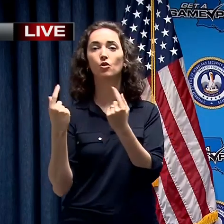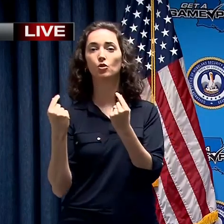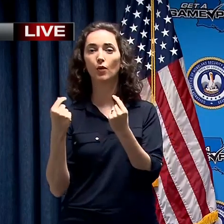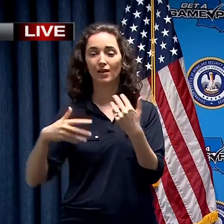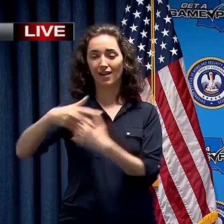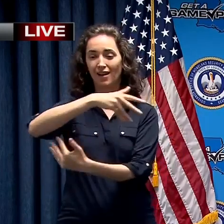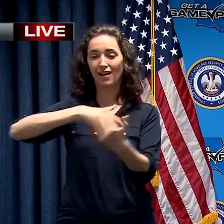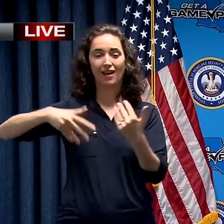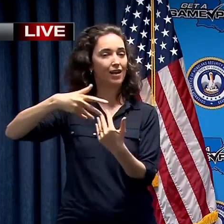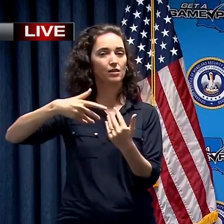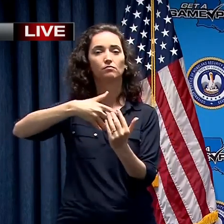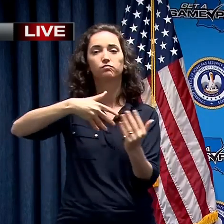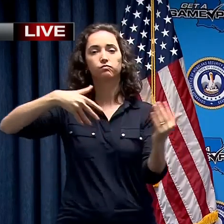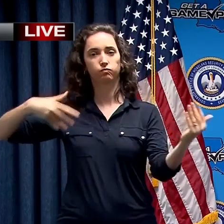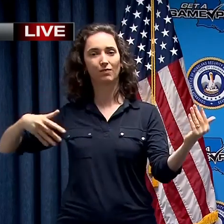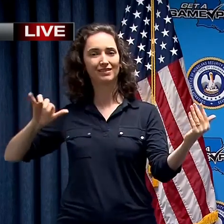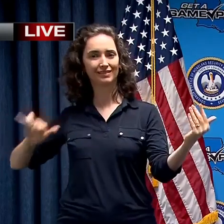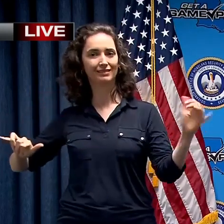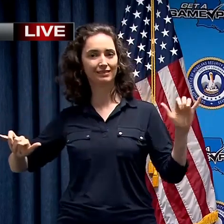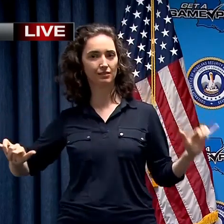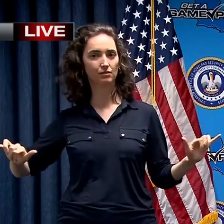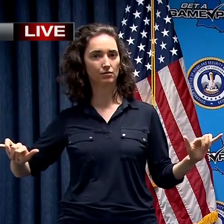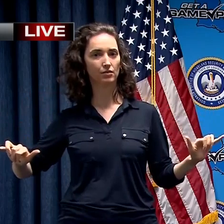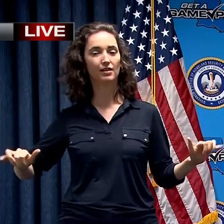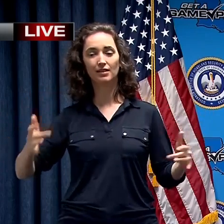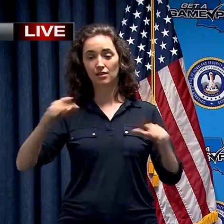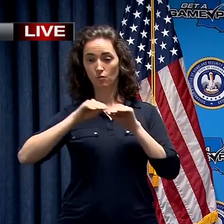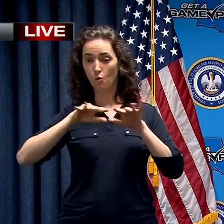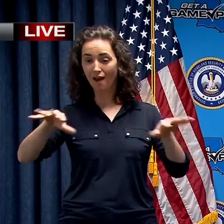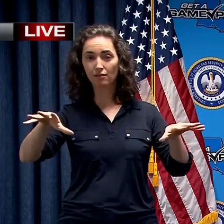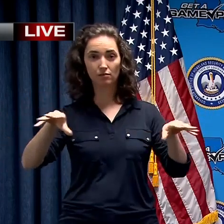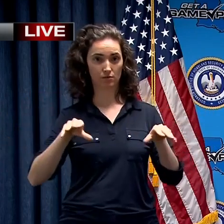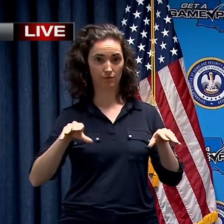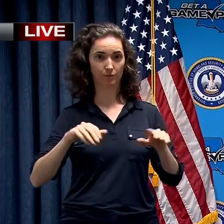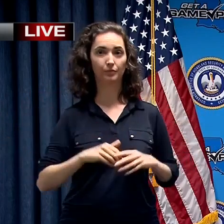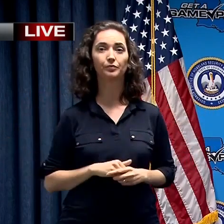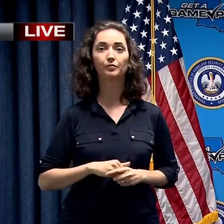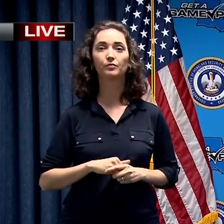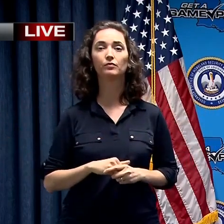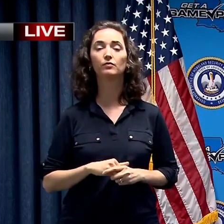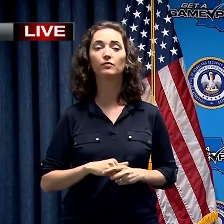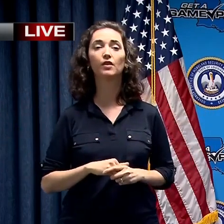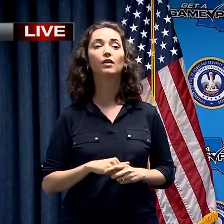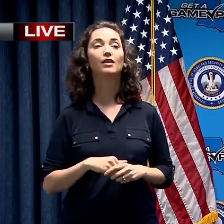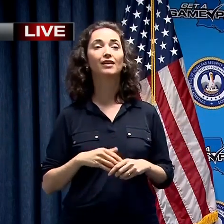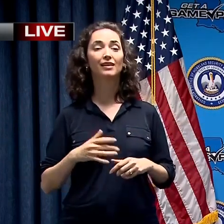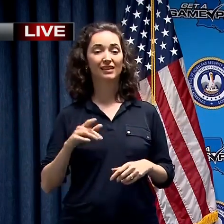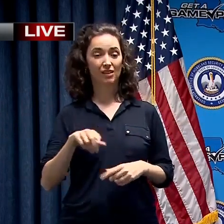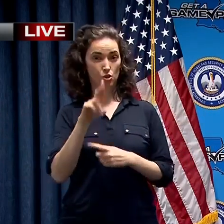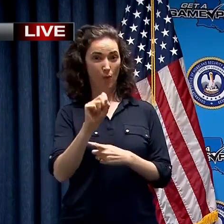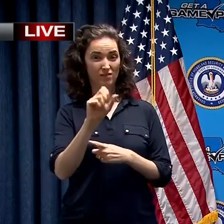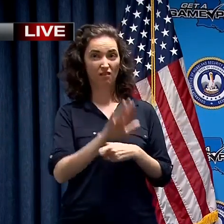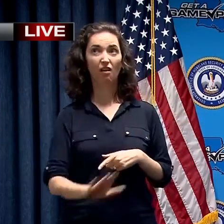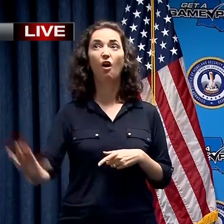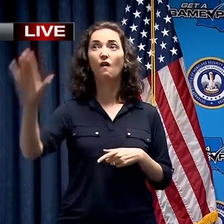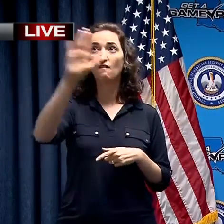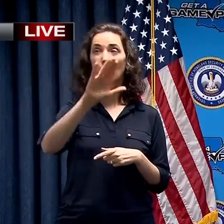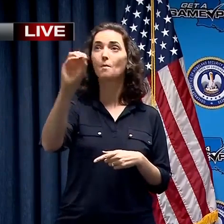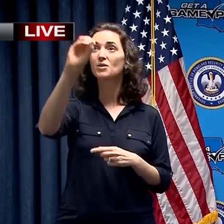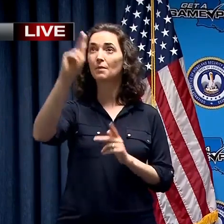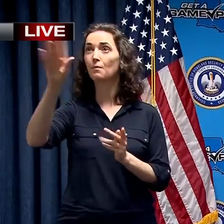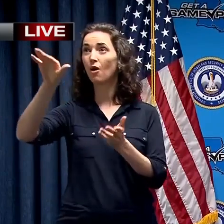slow the spread. The death rate in Louisiana is higher than anywhere else in the country. But we are getting